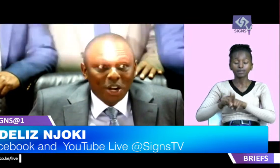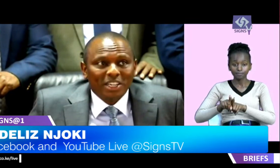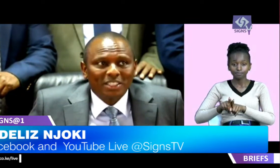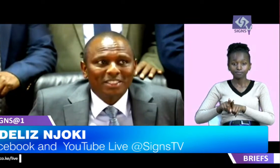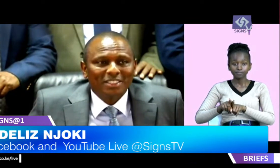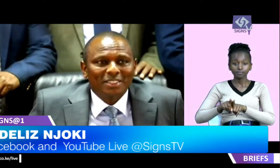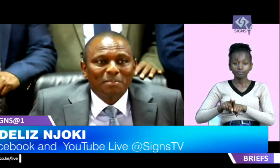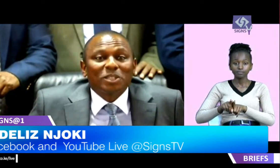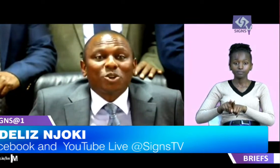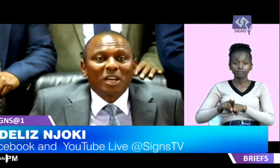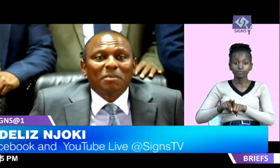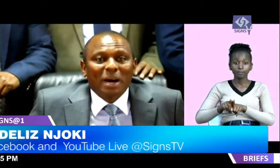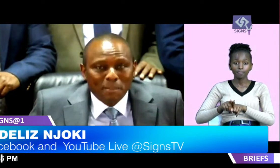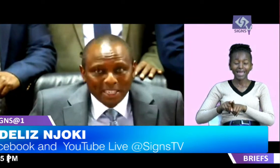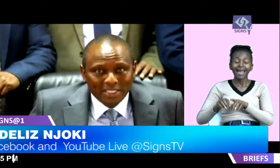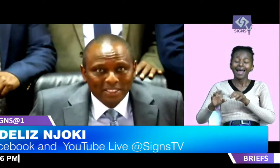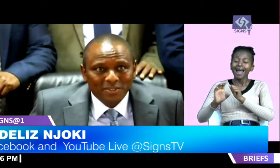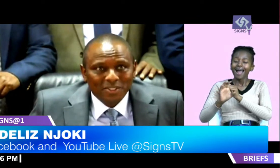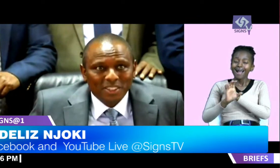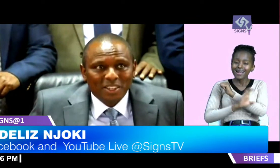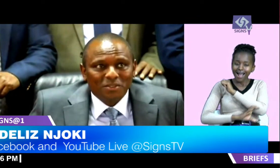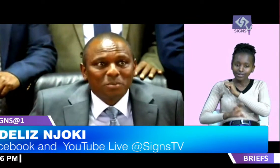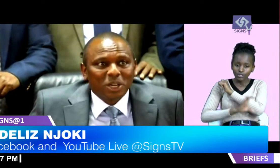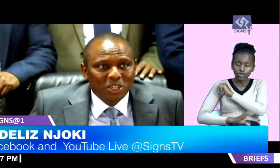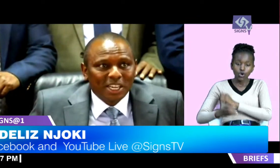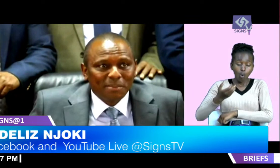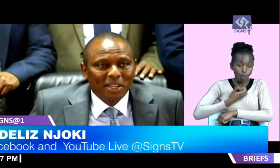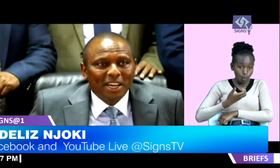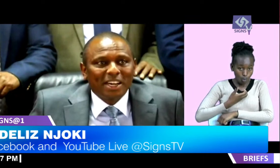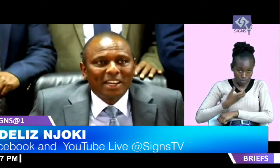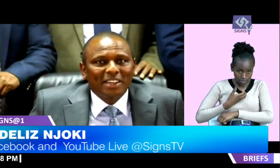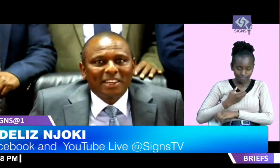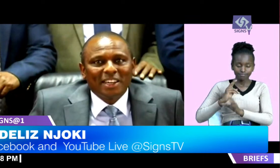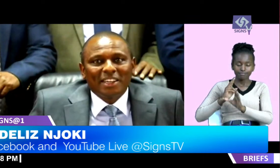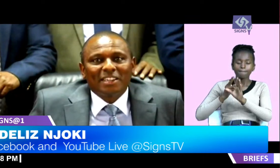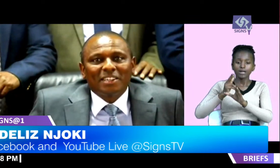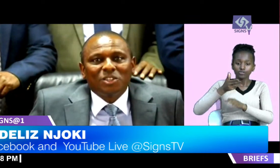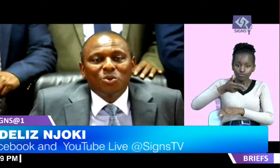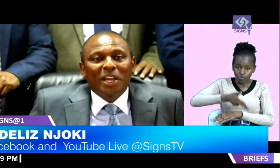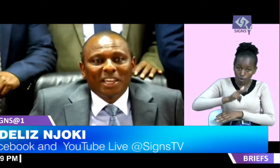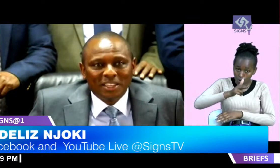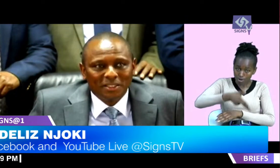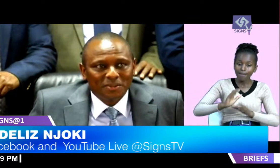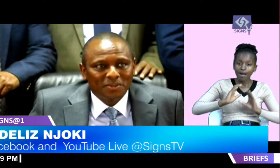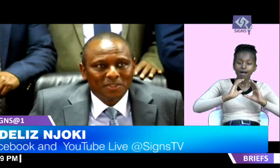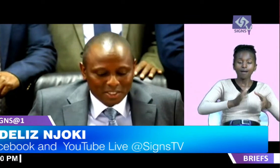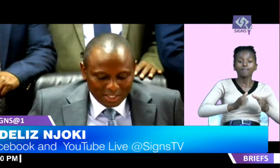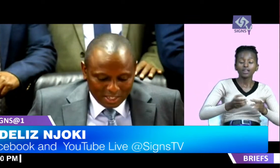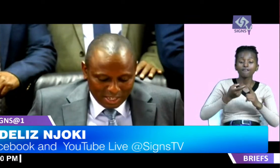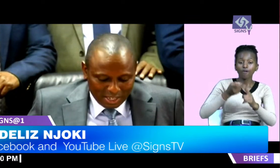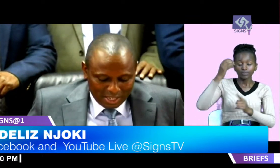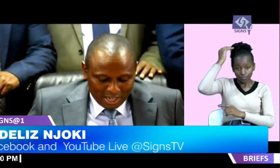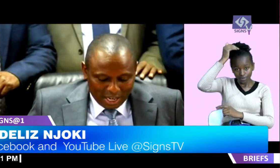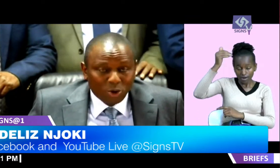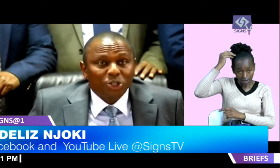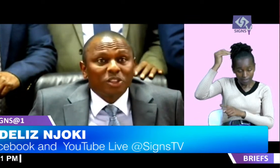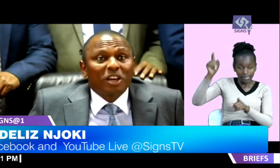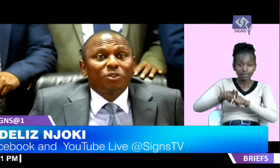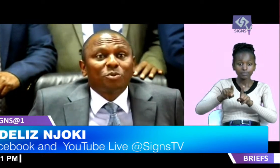state-owned petroleum companies from Saudi Arabia and UAE. Our question therefore to